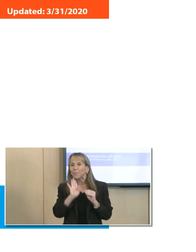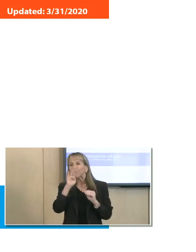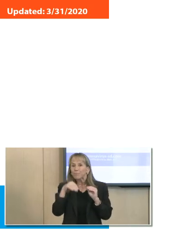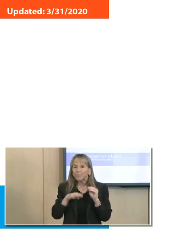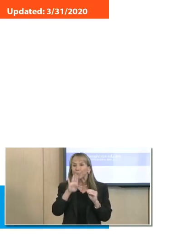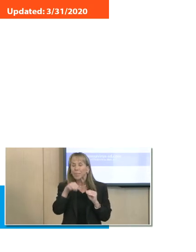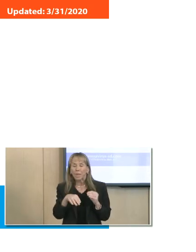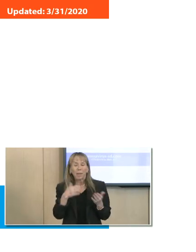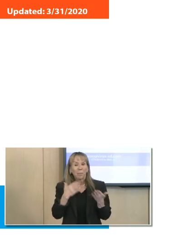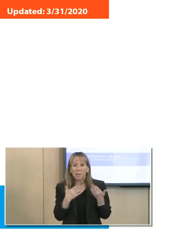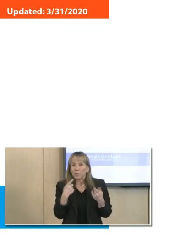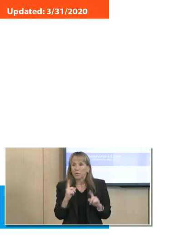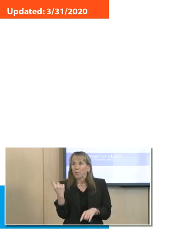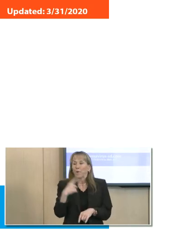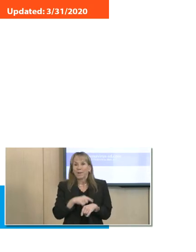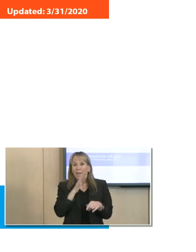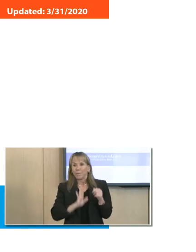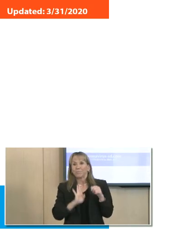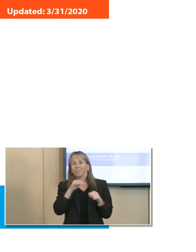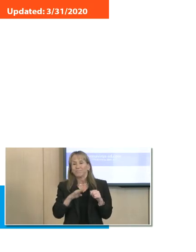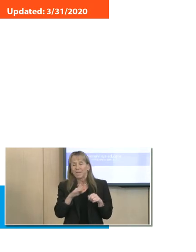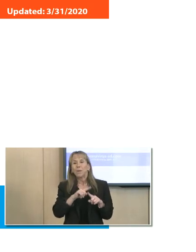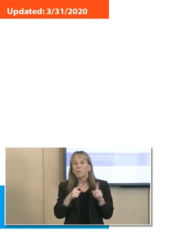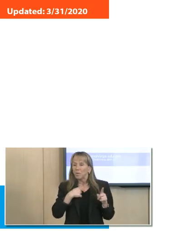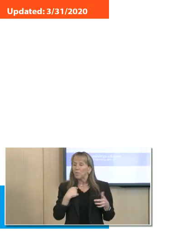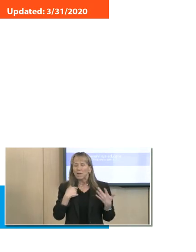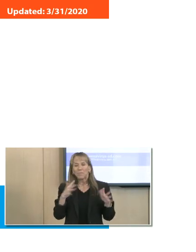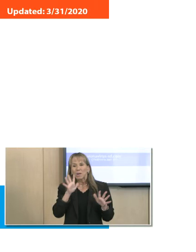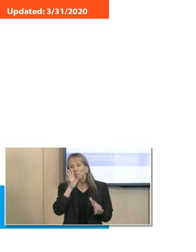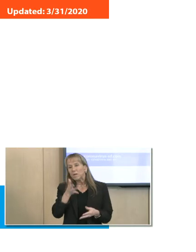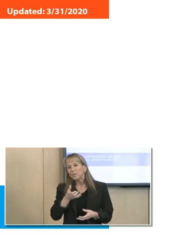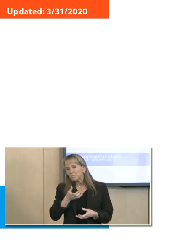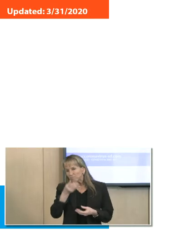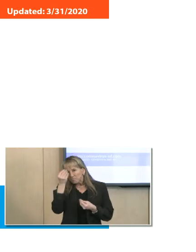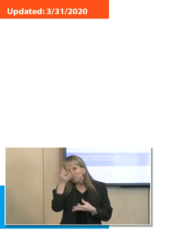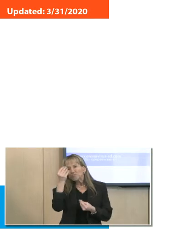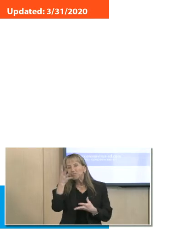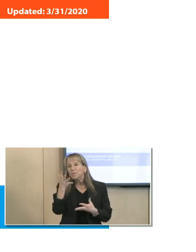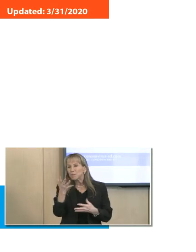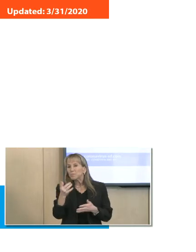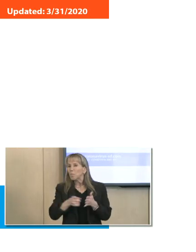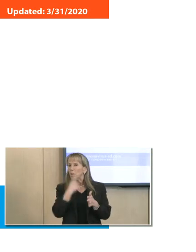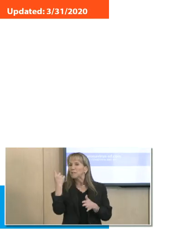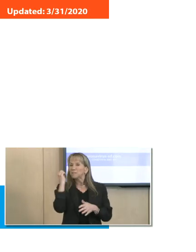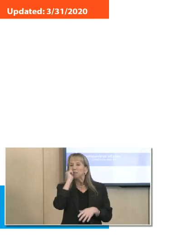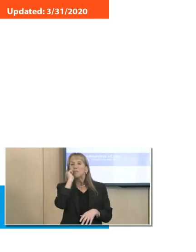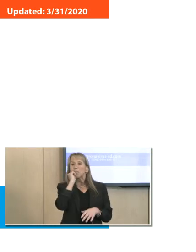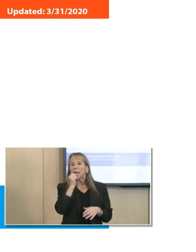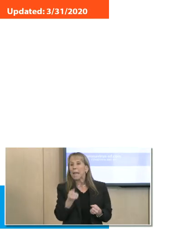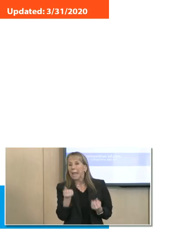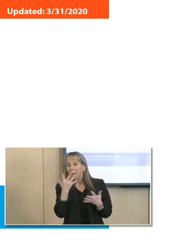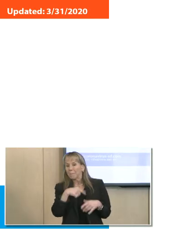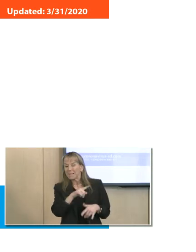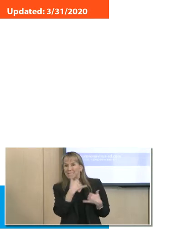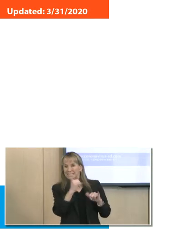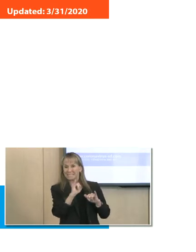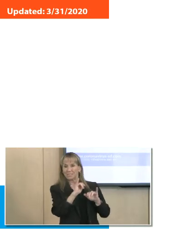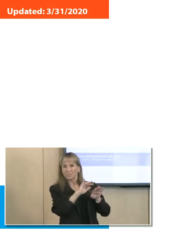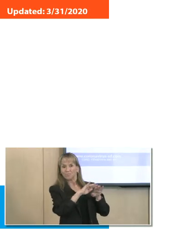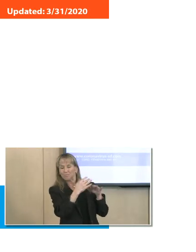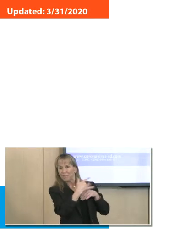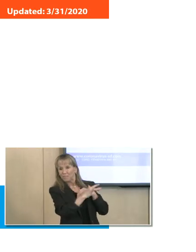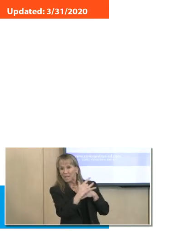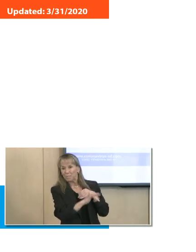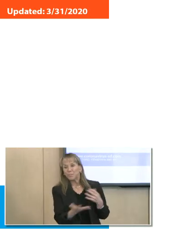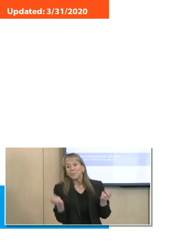times during the day, and we're committed to sharing with you a snapshot once a day of how many of these are available, as there are more patients that